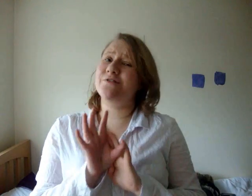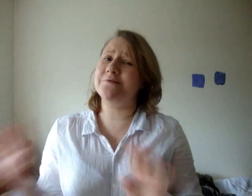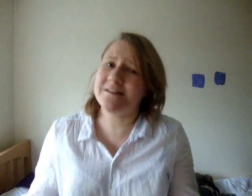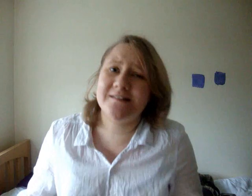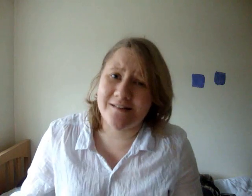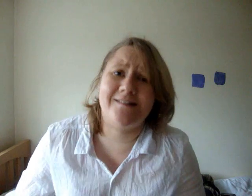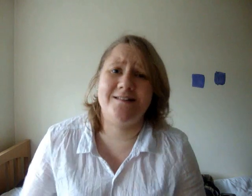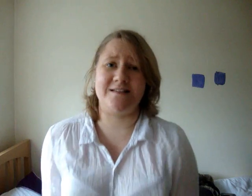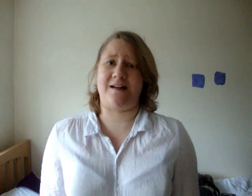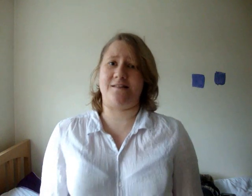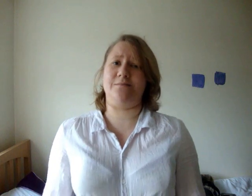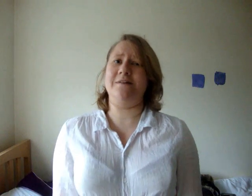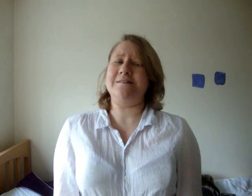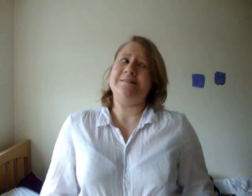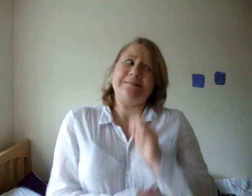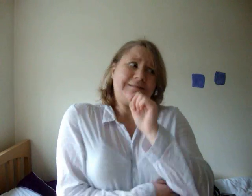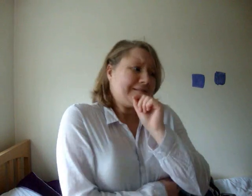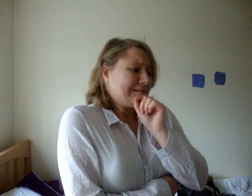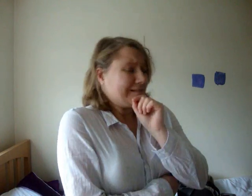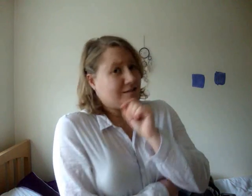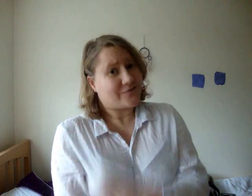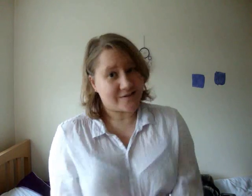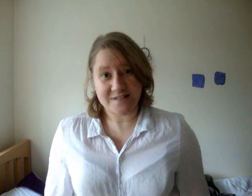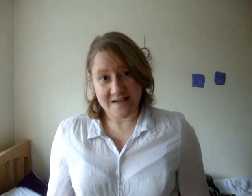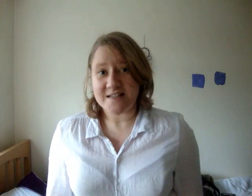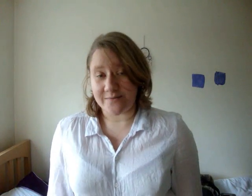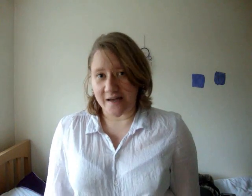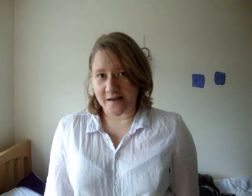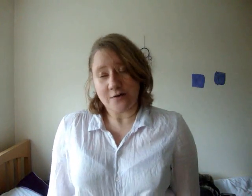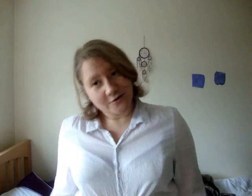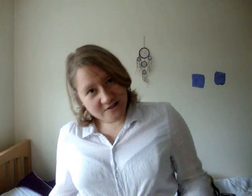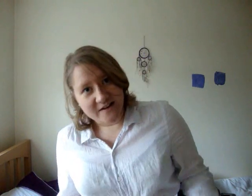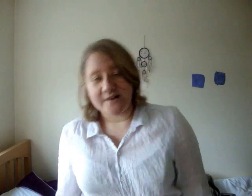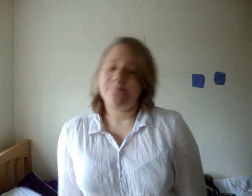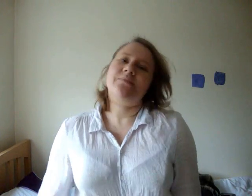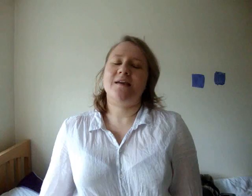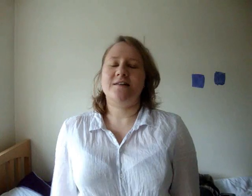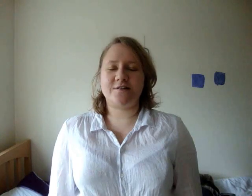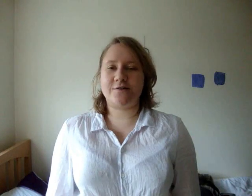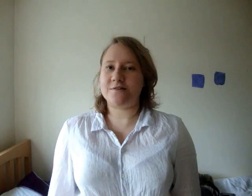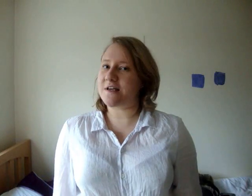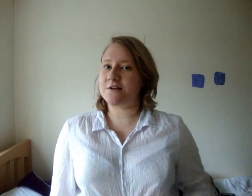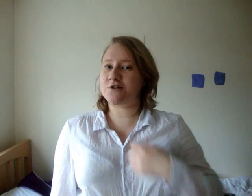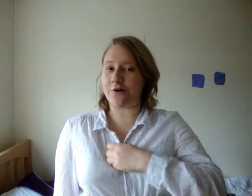you didn't understand them? You've got to say something or sign it. So you would say